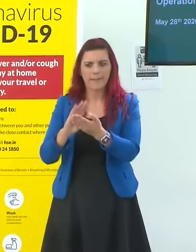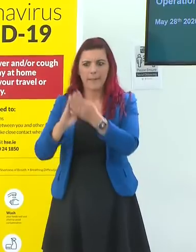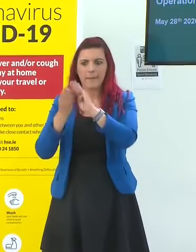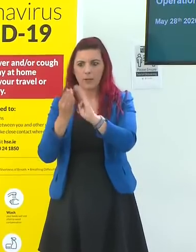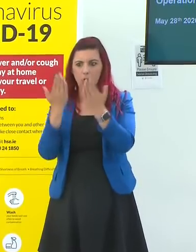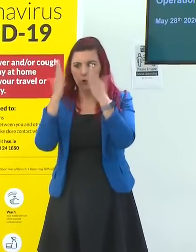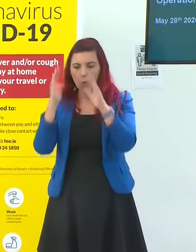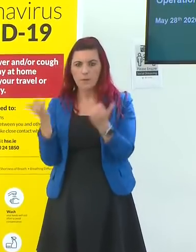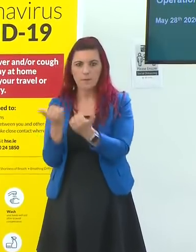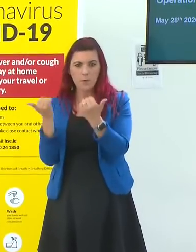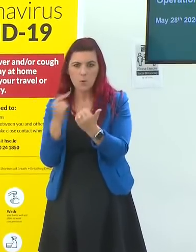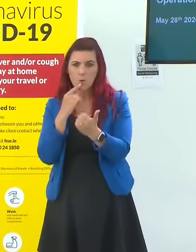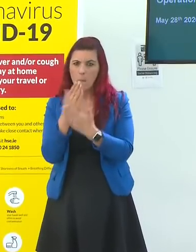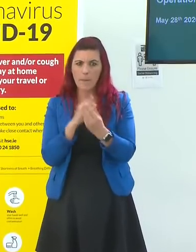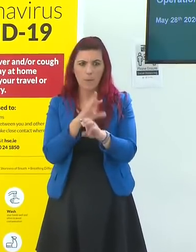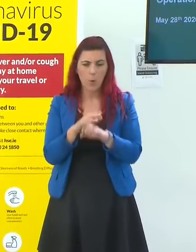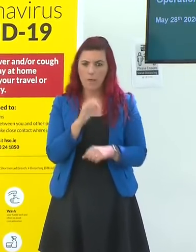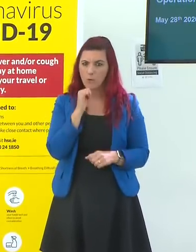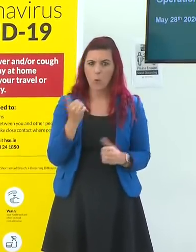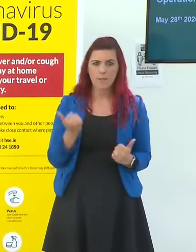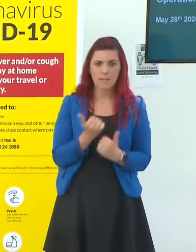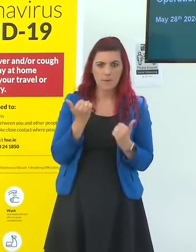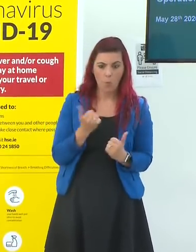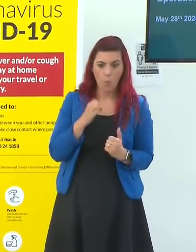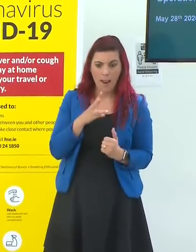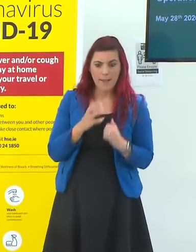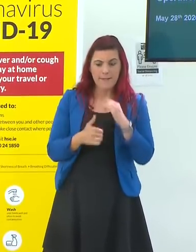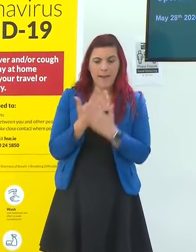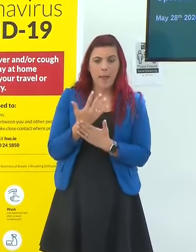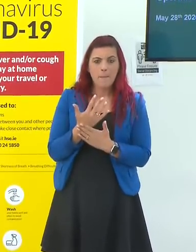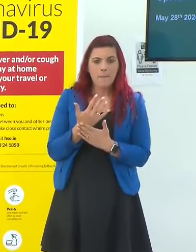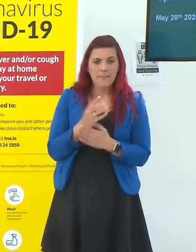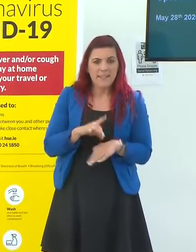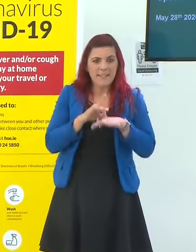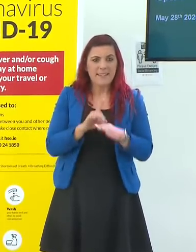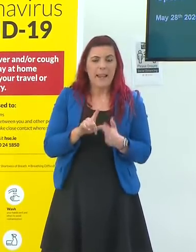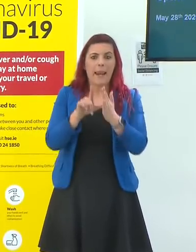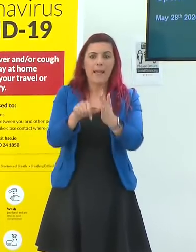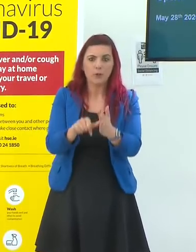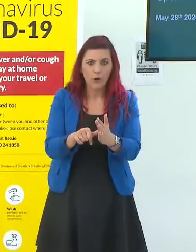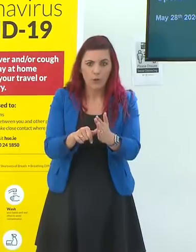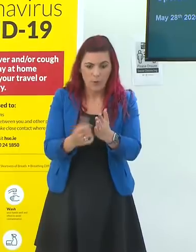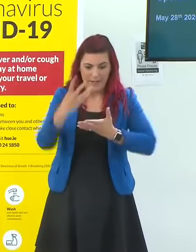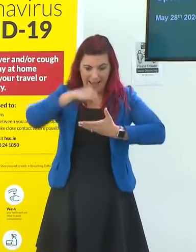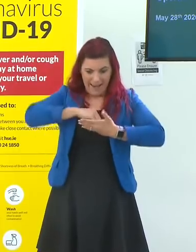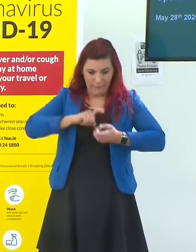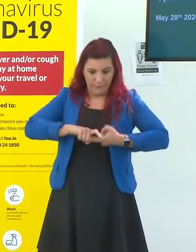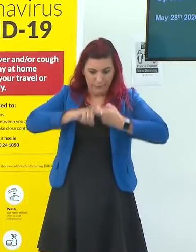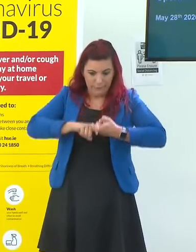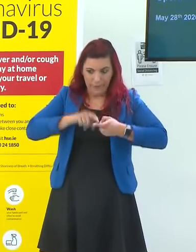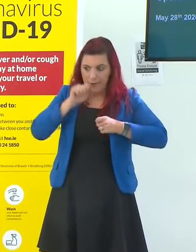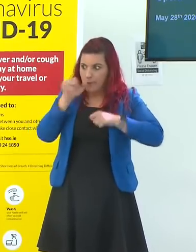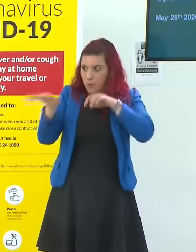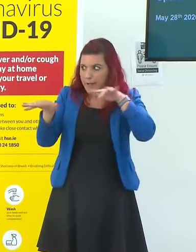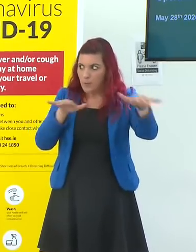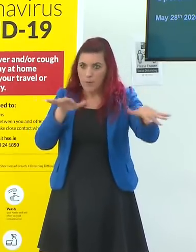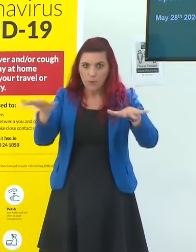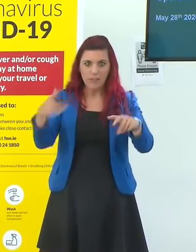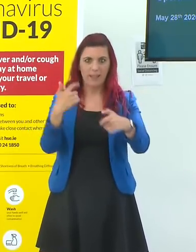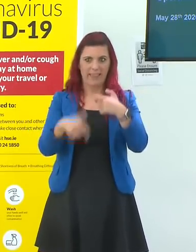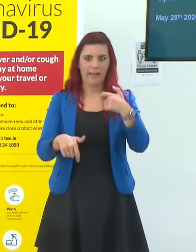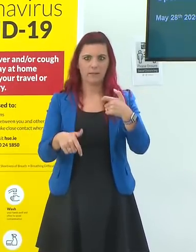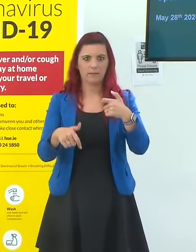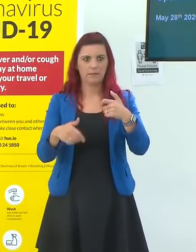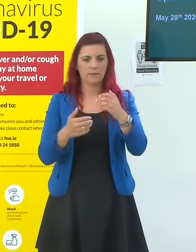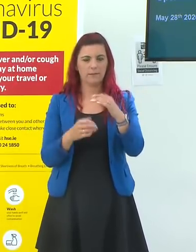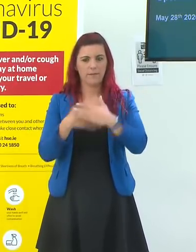we think are asymptomatic are actually, will develop the disease later, become ill and shed the virus. And that's why it's so important. Then the